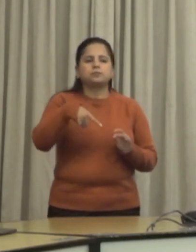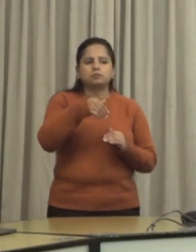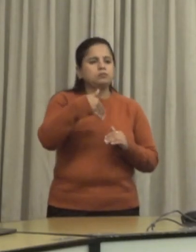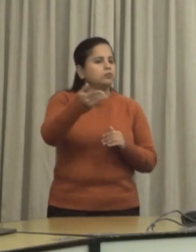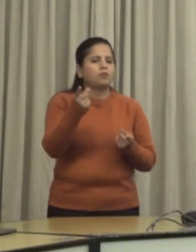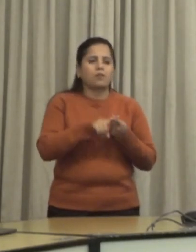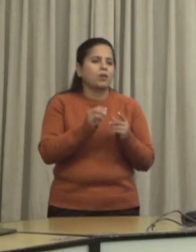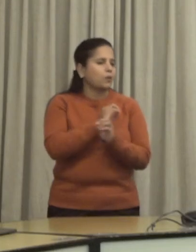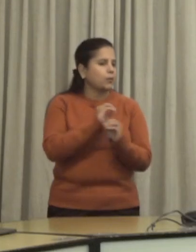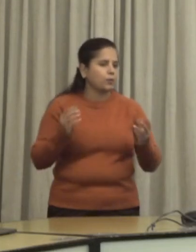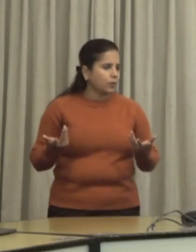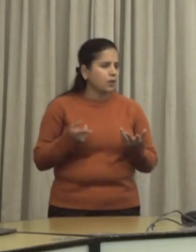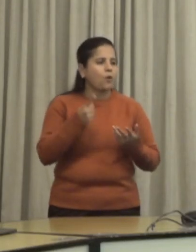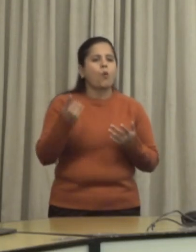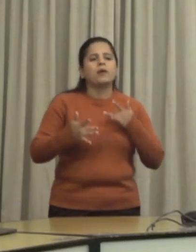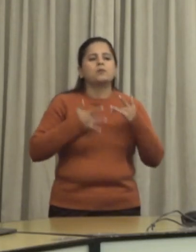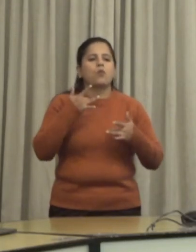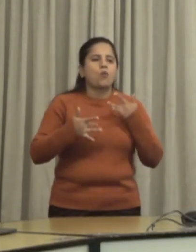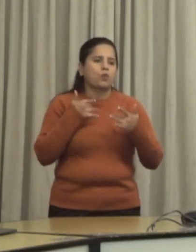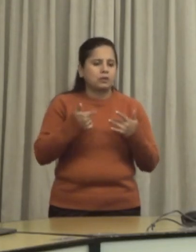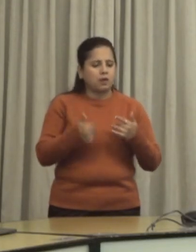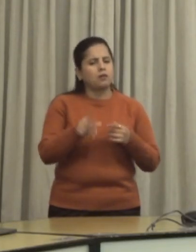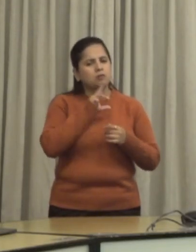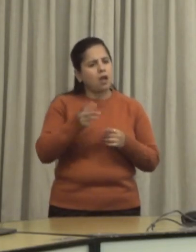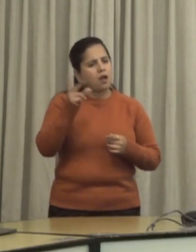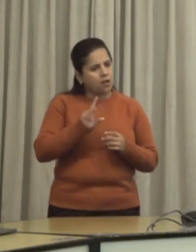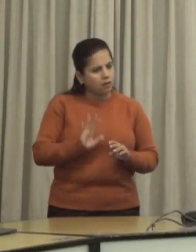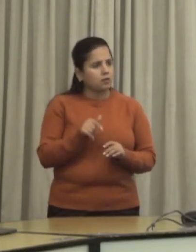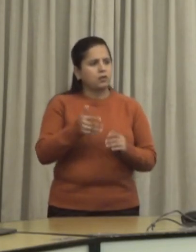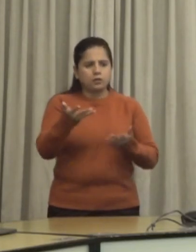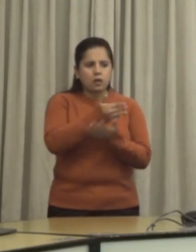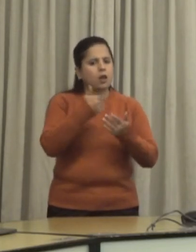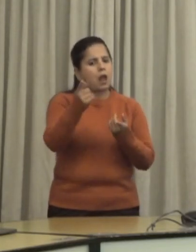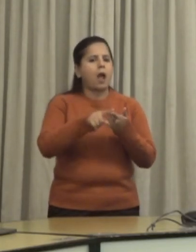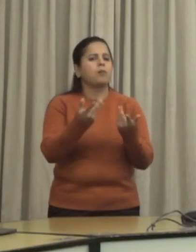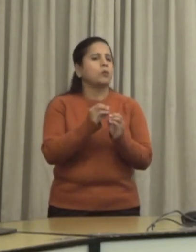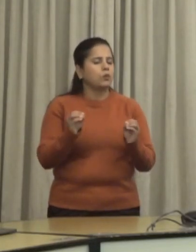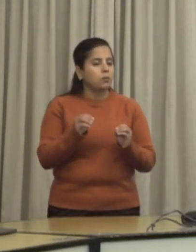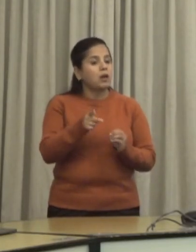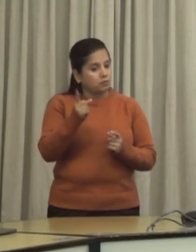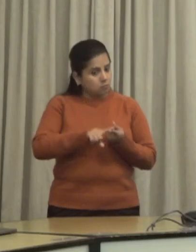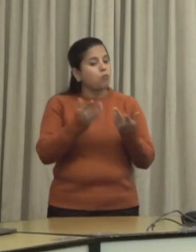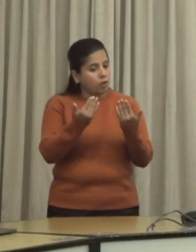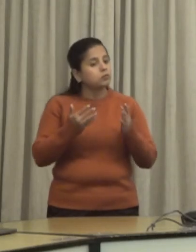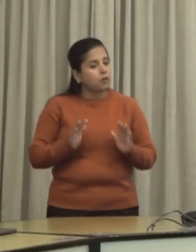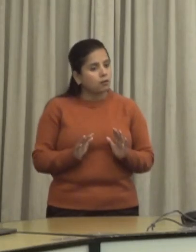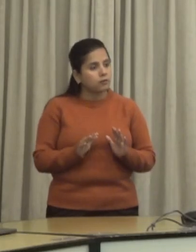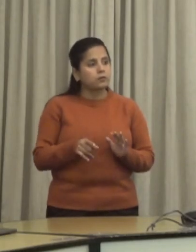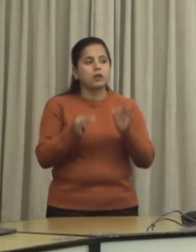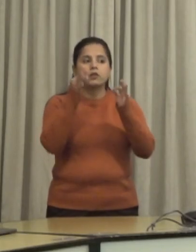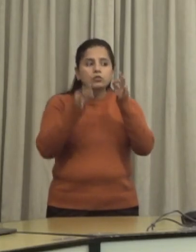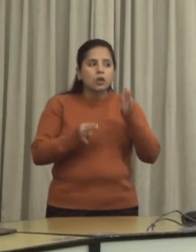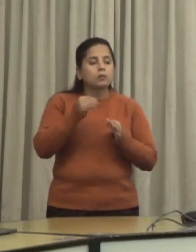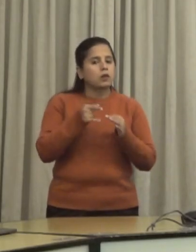not happen, because this is just an emotional statement which I keep saying that this doesn't happen, but this can happen. And this, the judgment